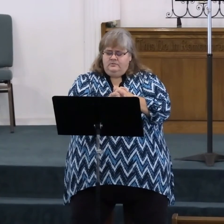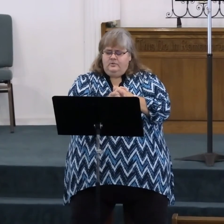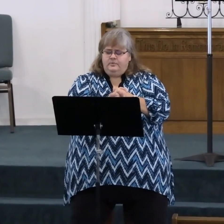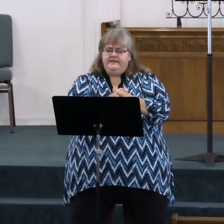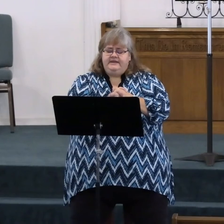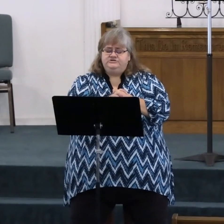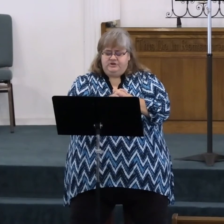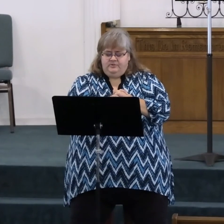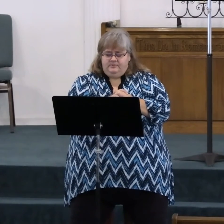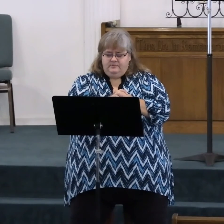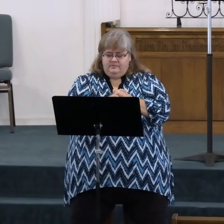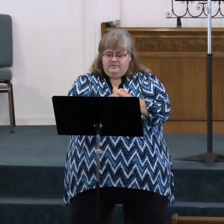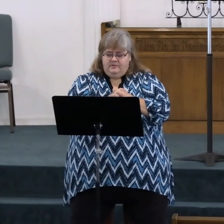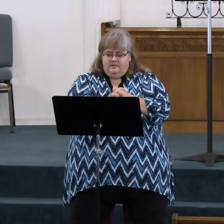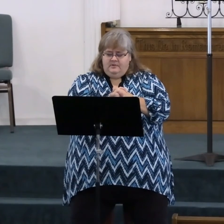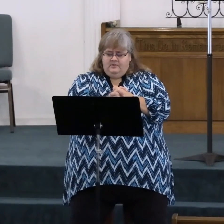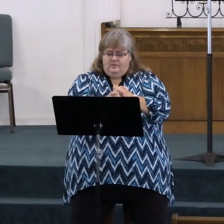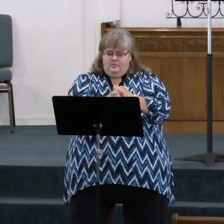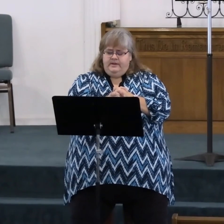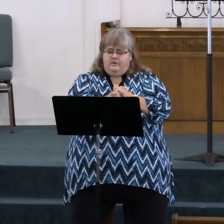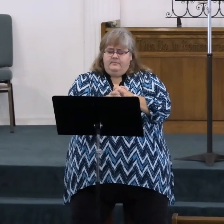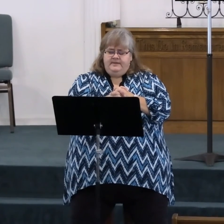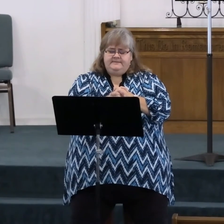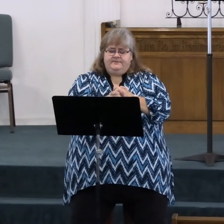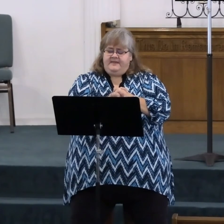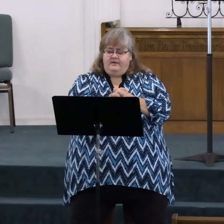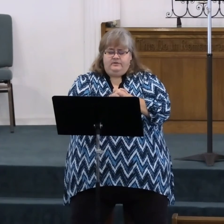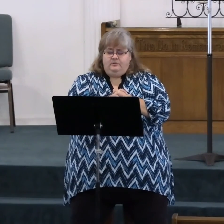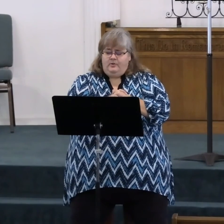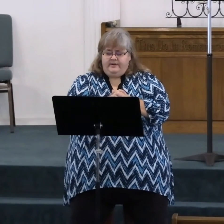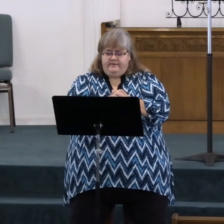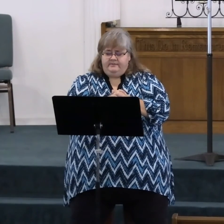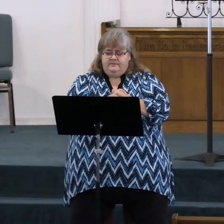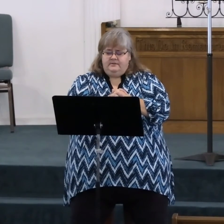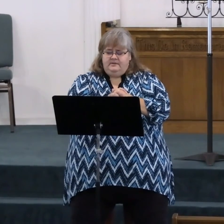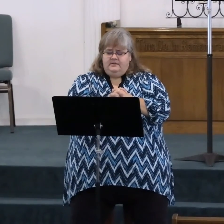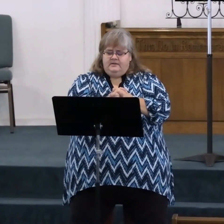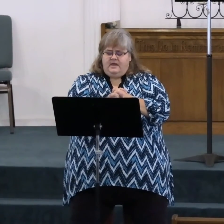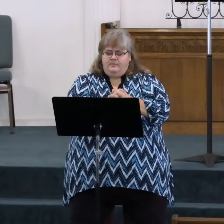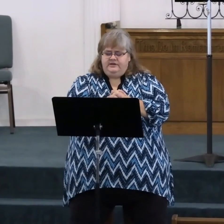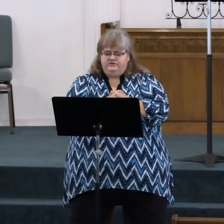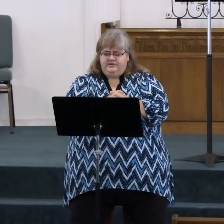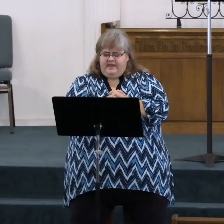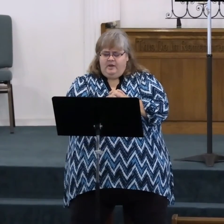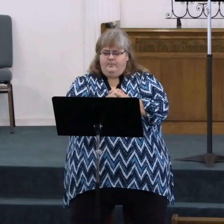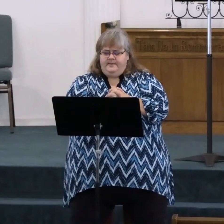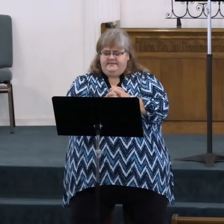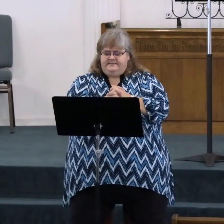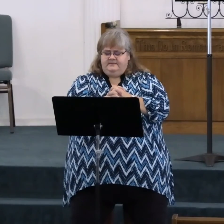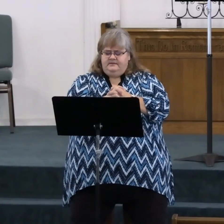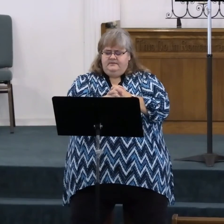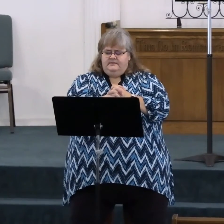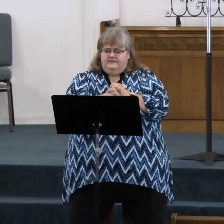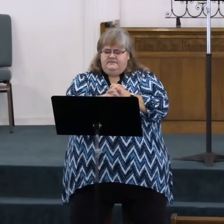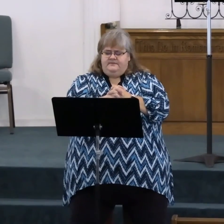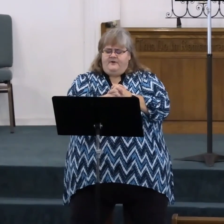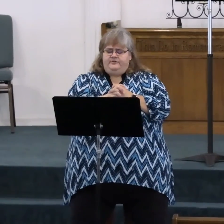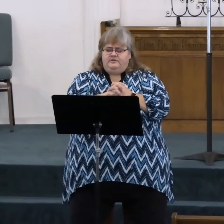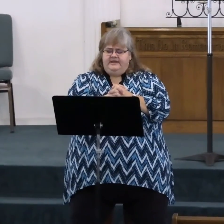Lord, we need you. We are amiss without you, Lord. God, we need you to help us to, Father, lead,